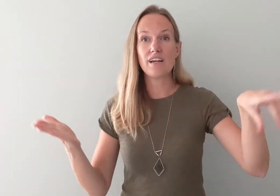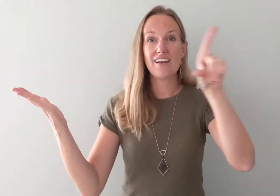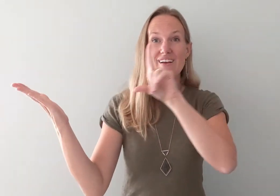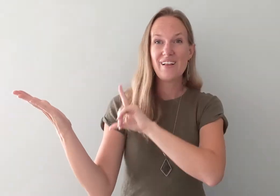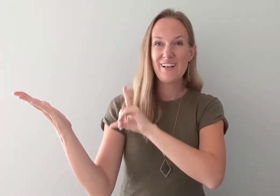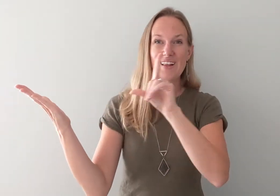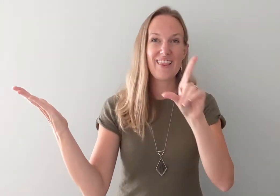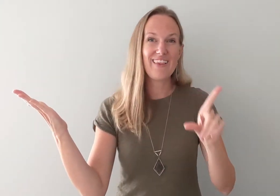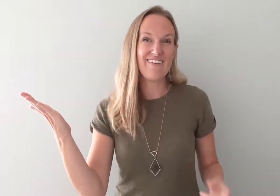glory, Lord.